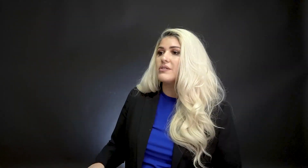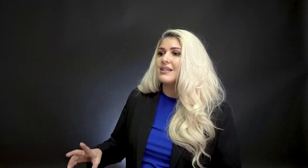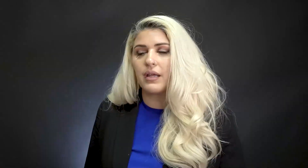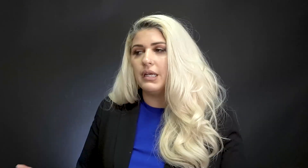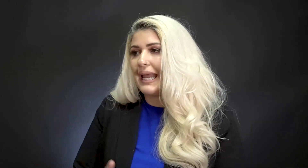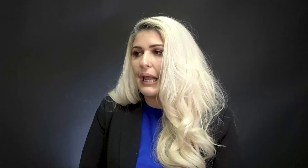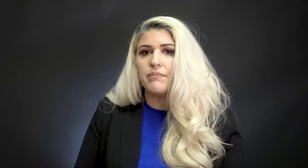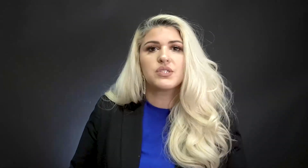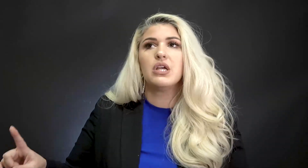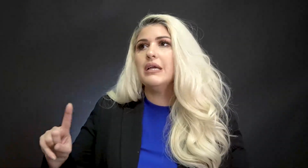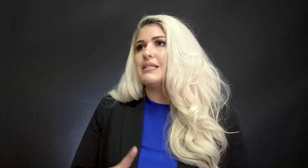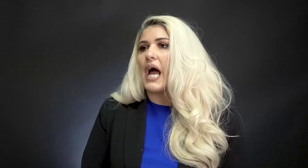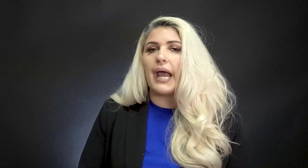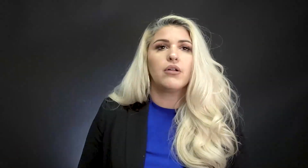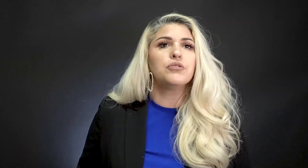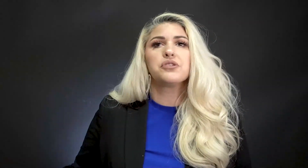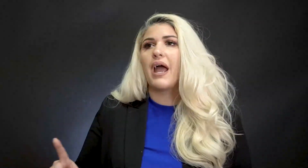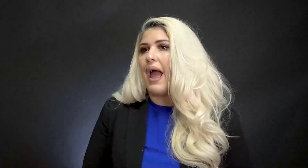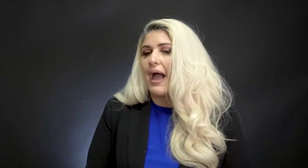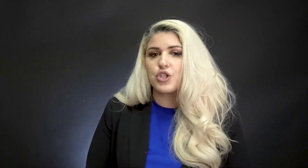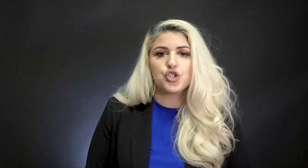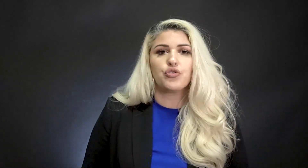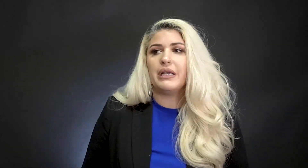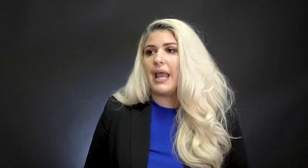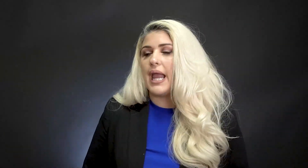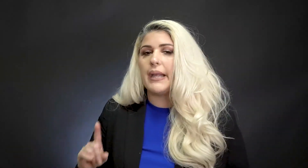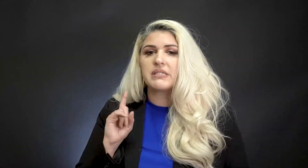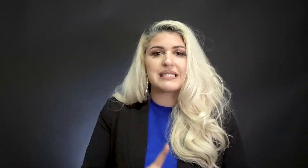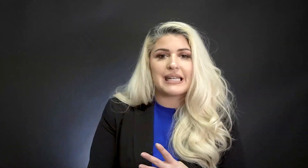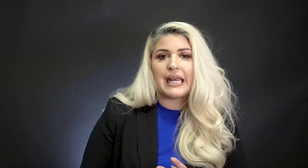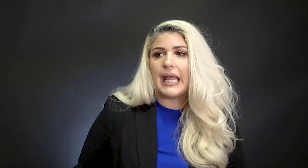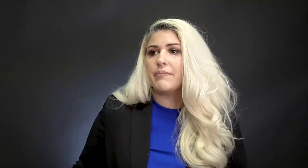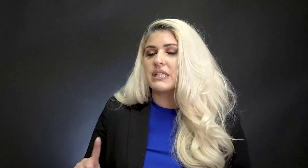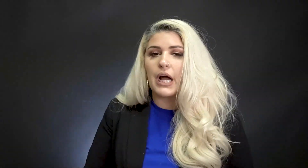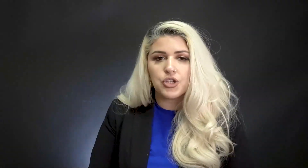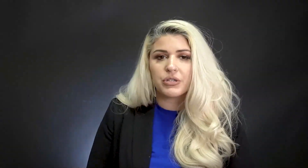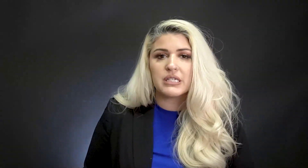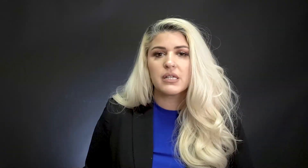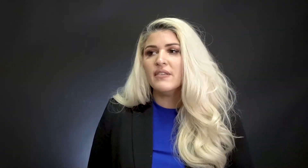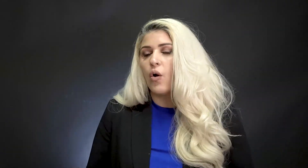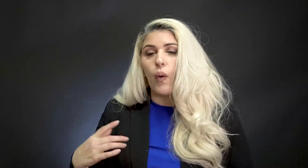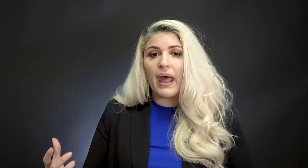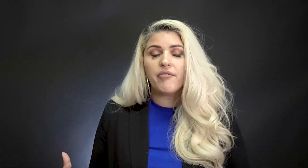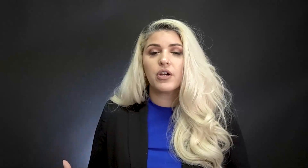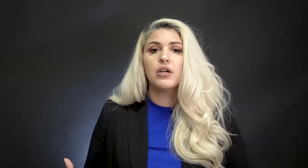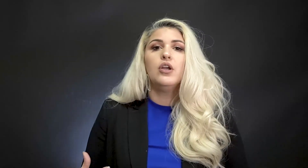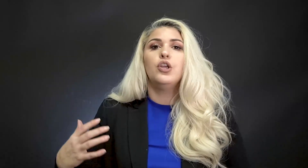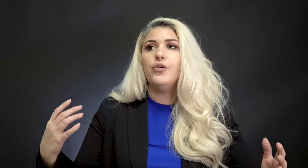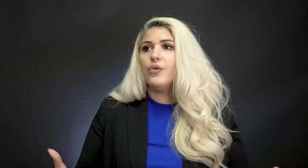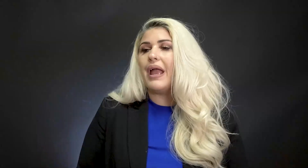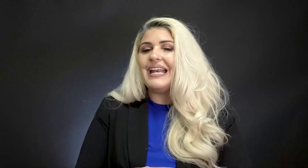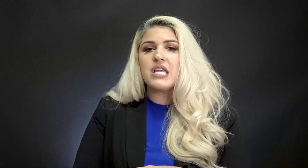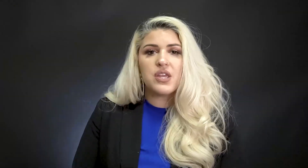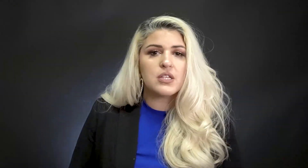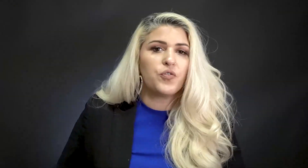like names, titles, street names, city names, countries, whatever. Anything is fair